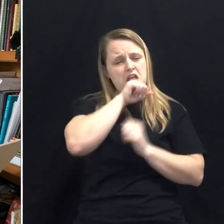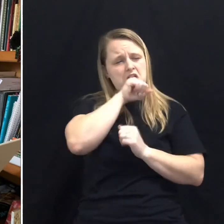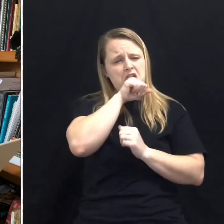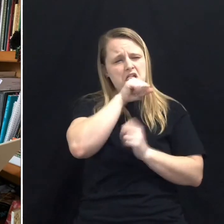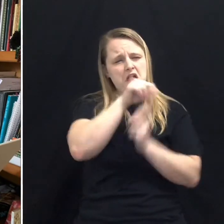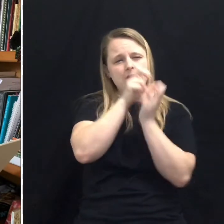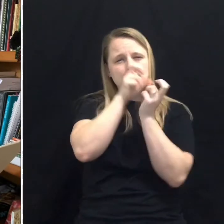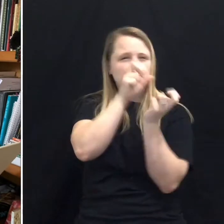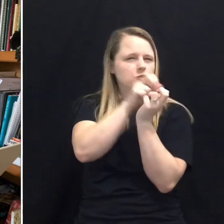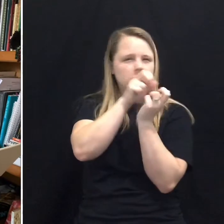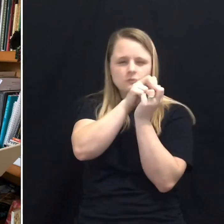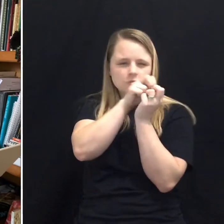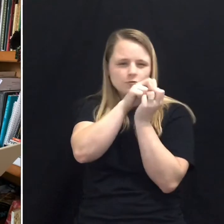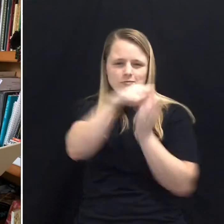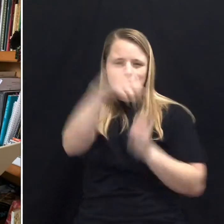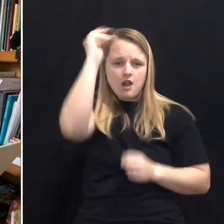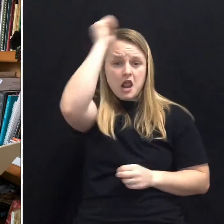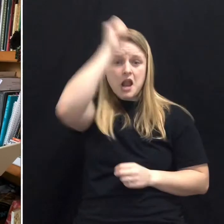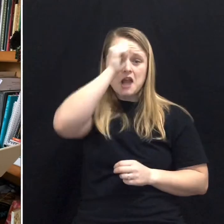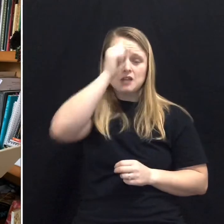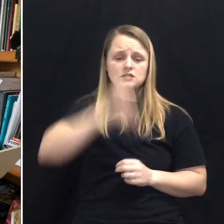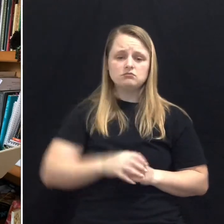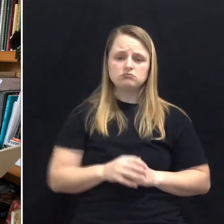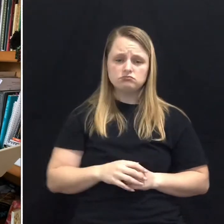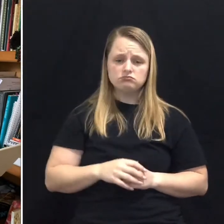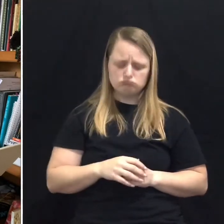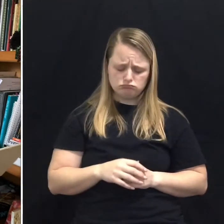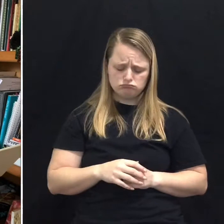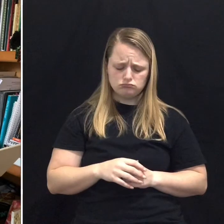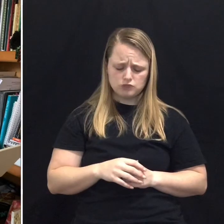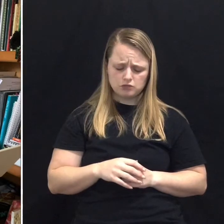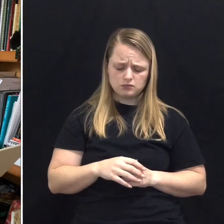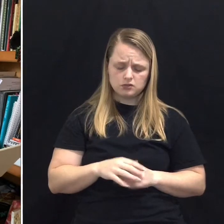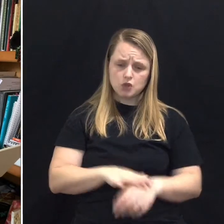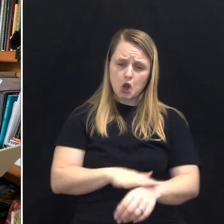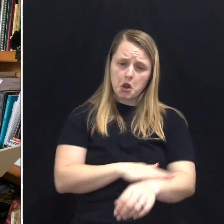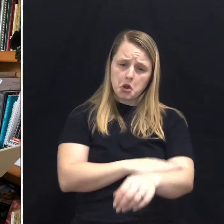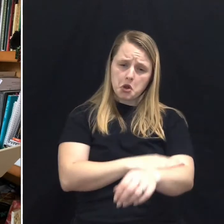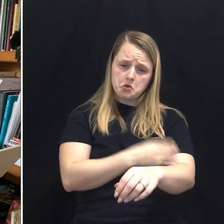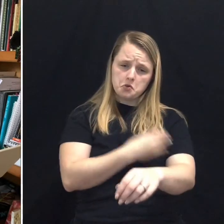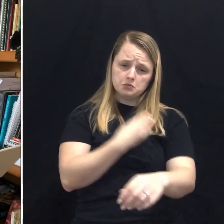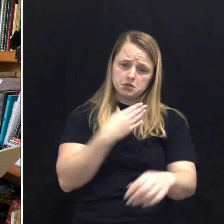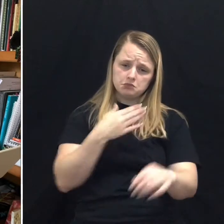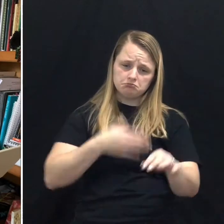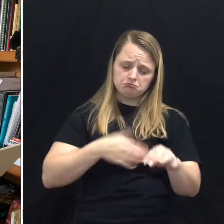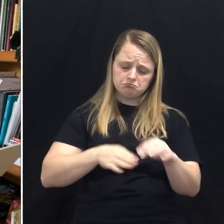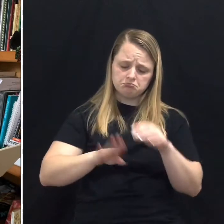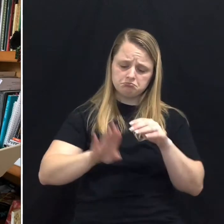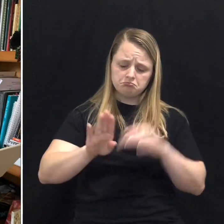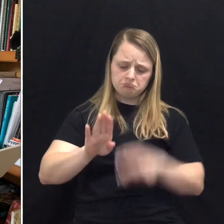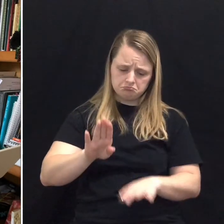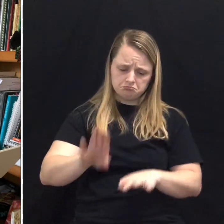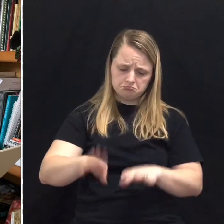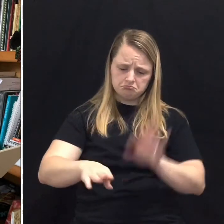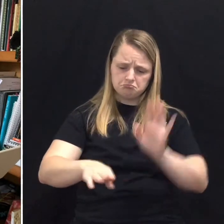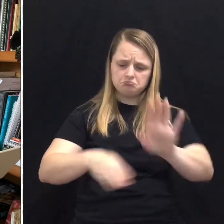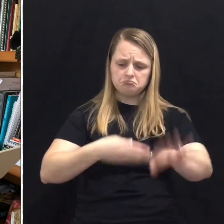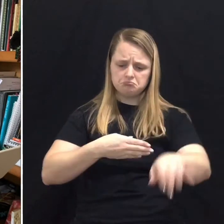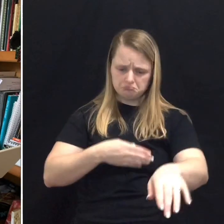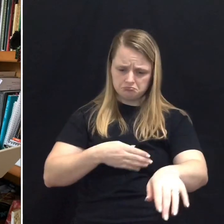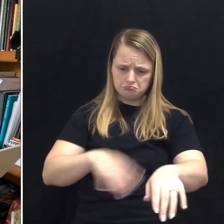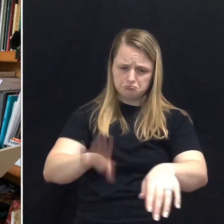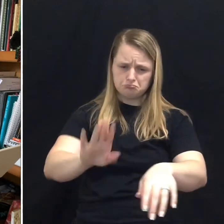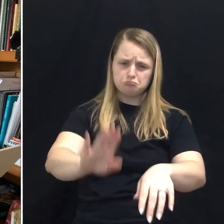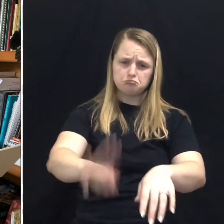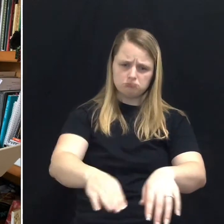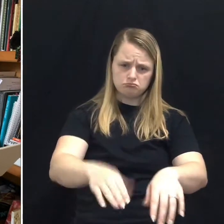Slowly, one step after another, Alan found his way back to the garden gate and over the